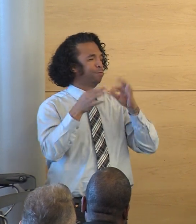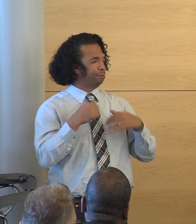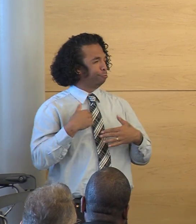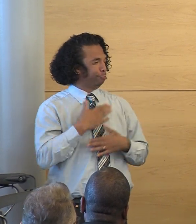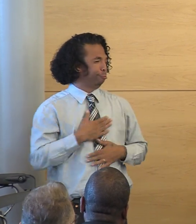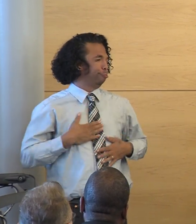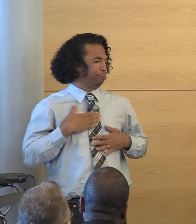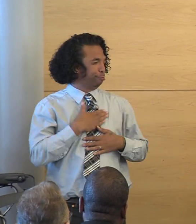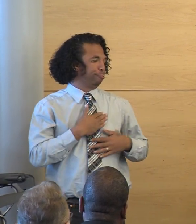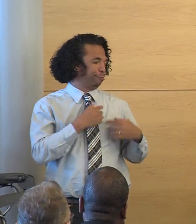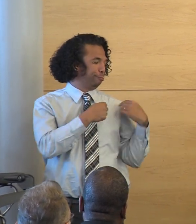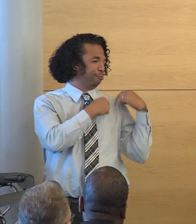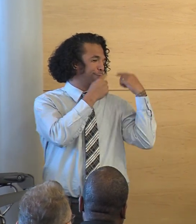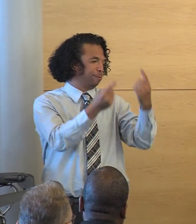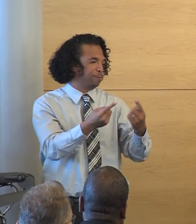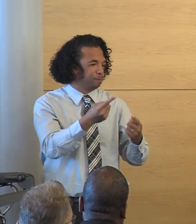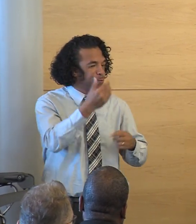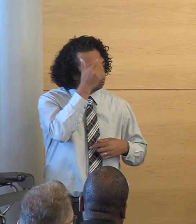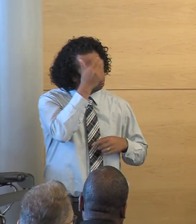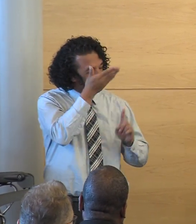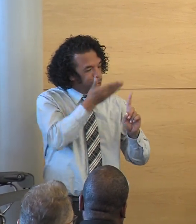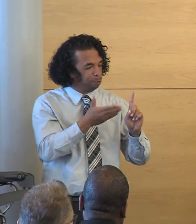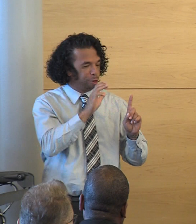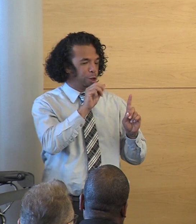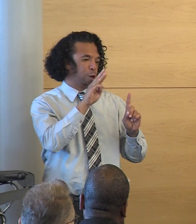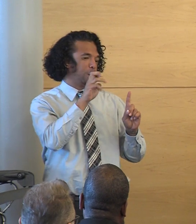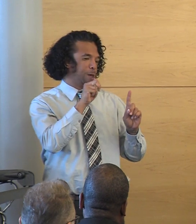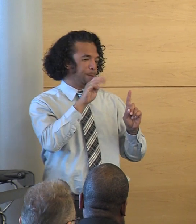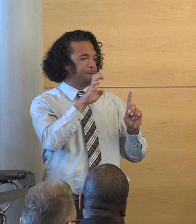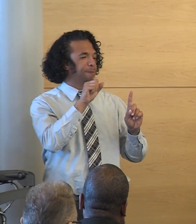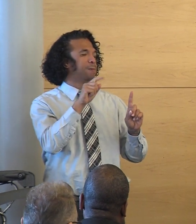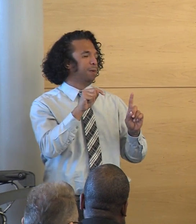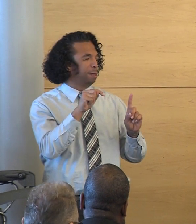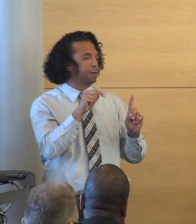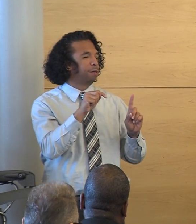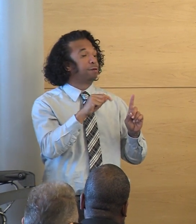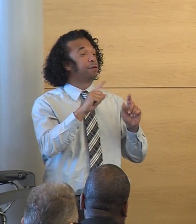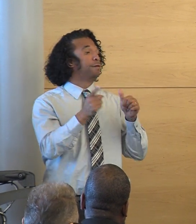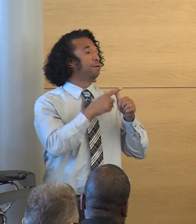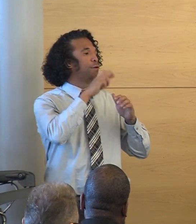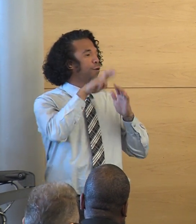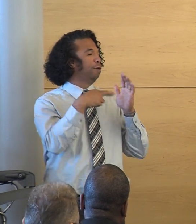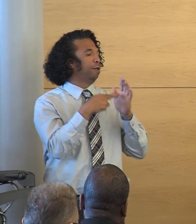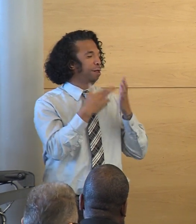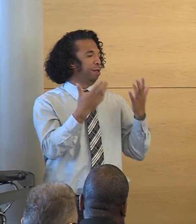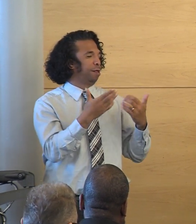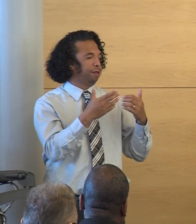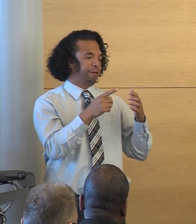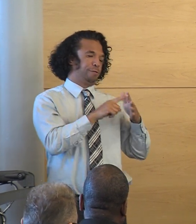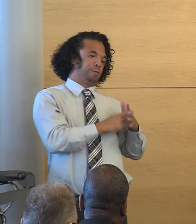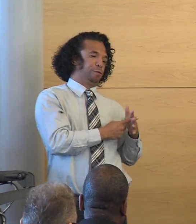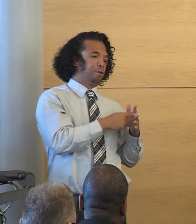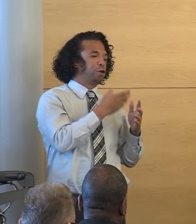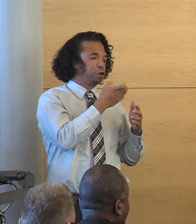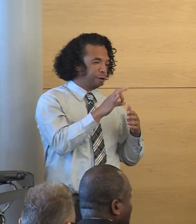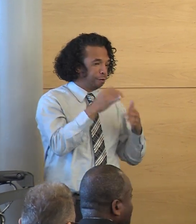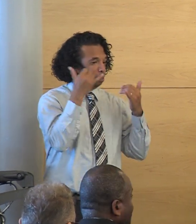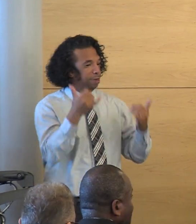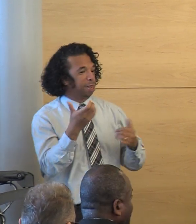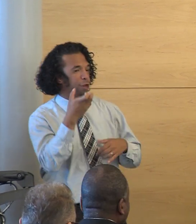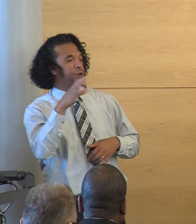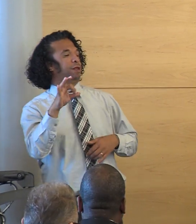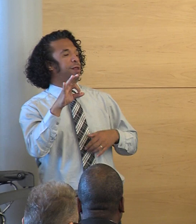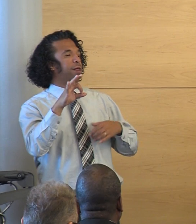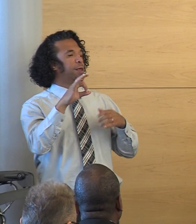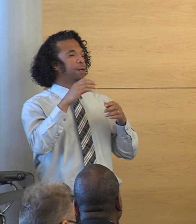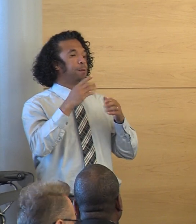Carmen Best for a number of years. I've known her in the role as first interim chief and now chief. We swore her in officially immediately